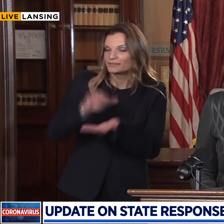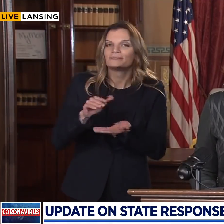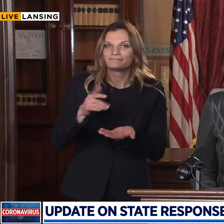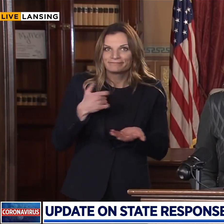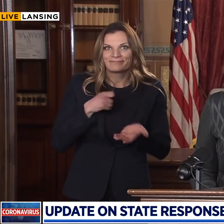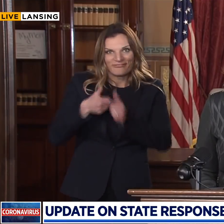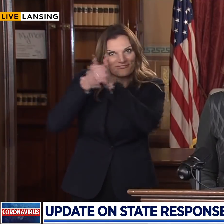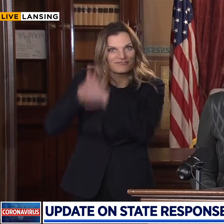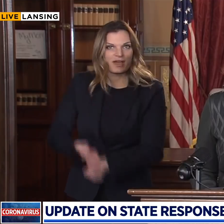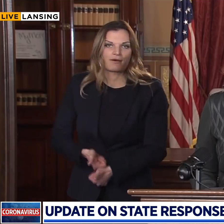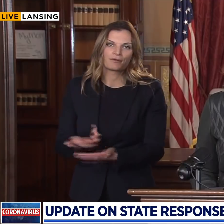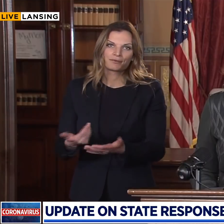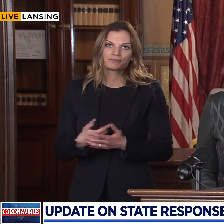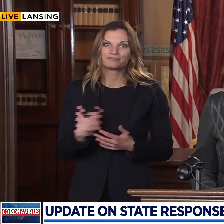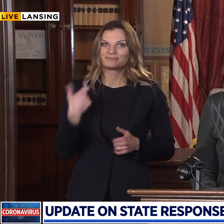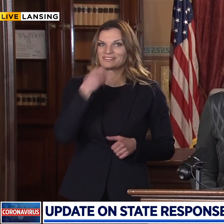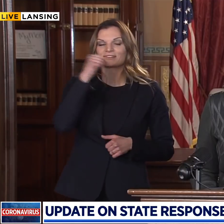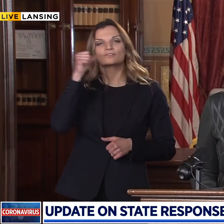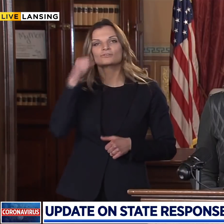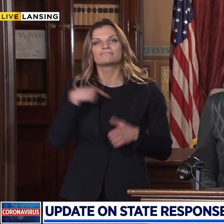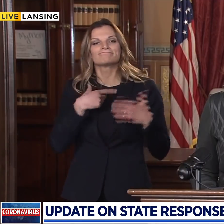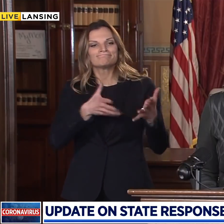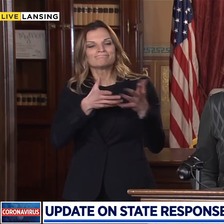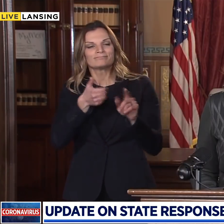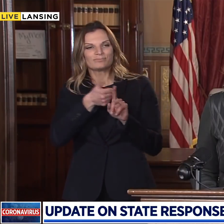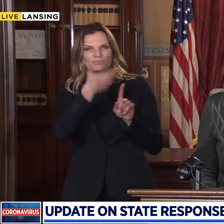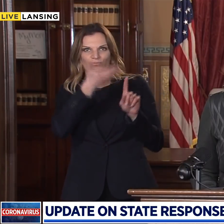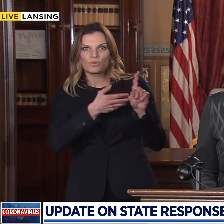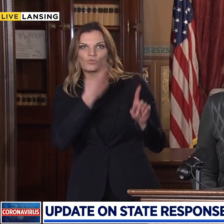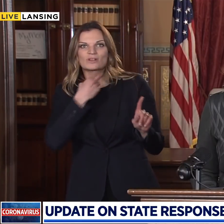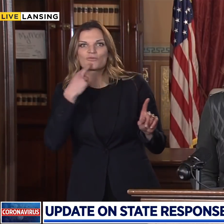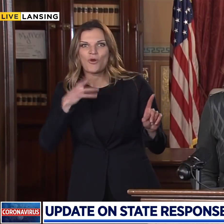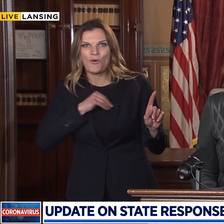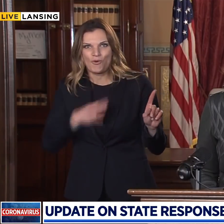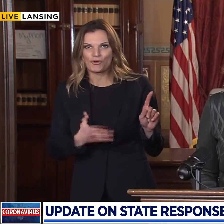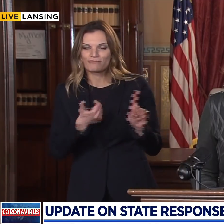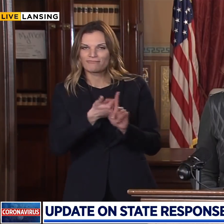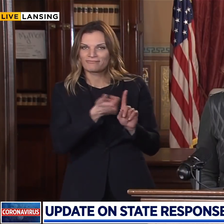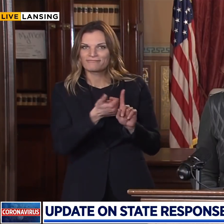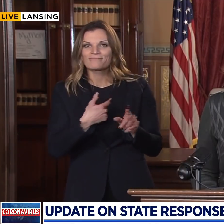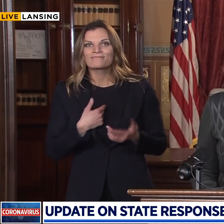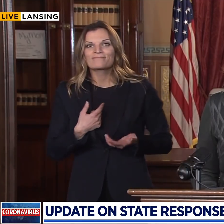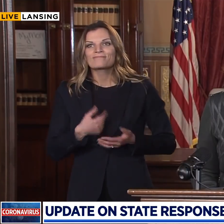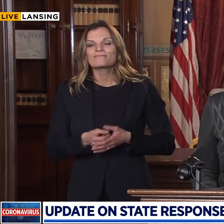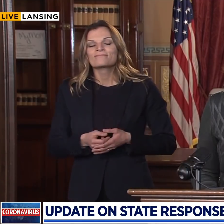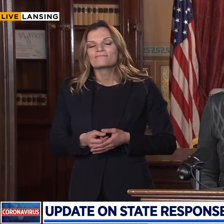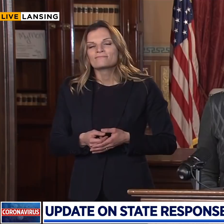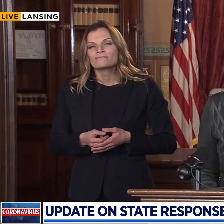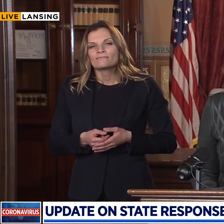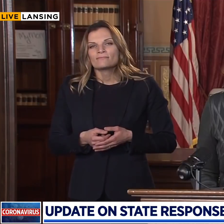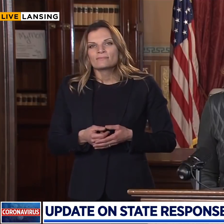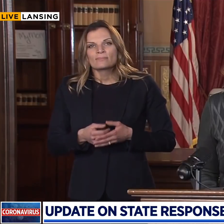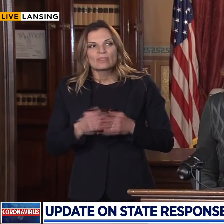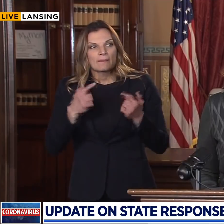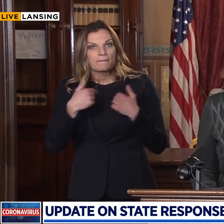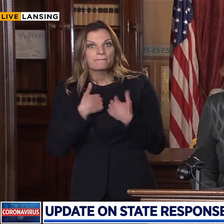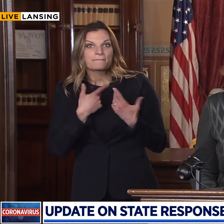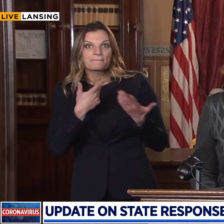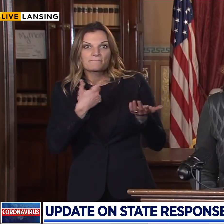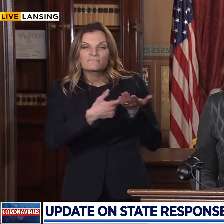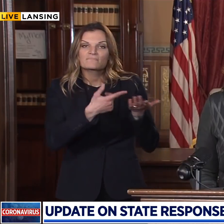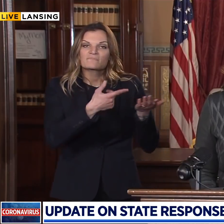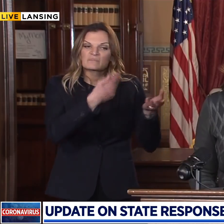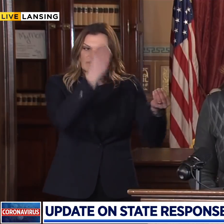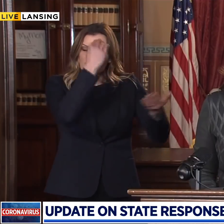a restaurant owner yesterday who acknowledged, you know, the kind of different way that they've been providing food